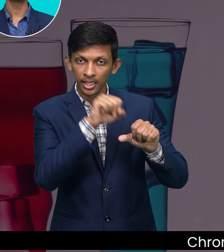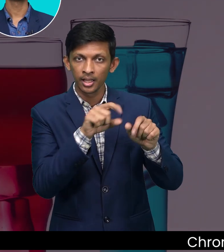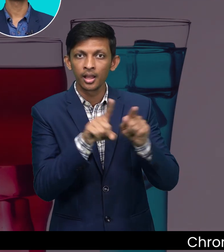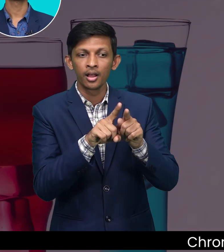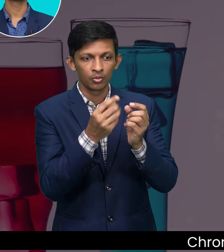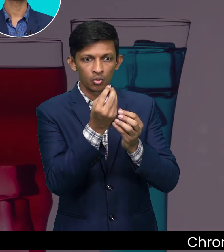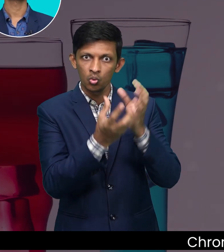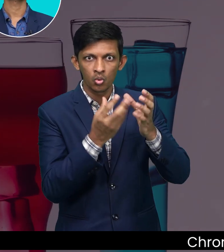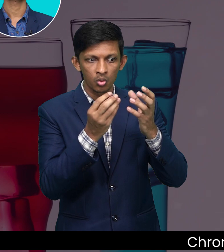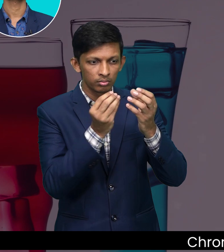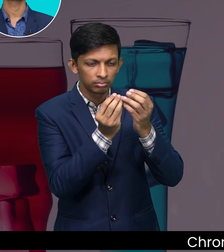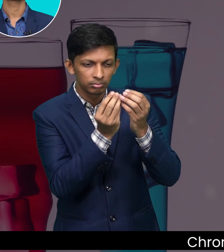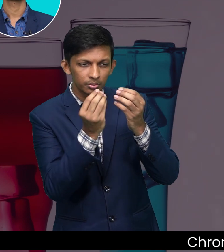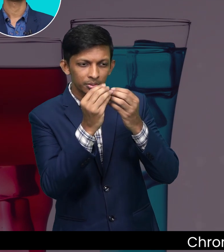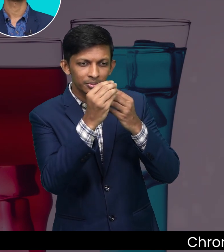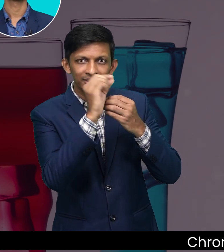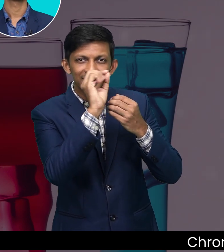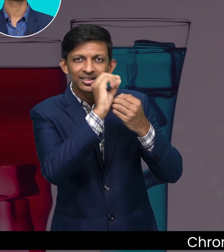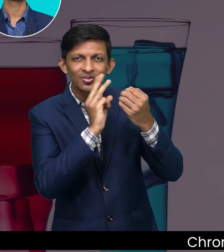chromatography,